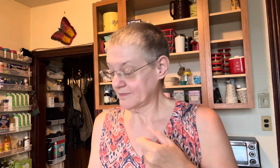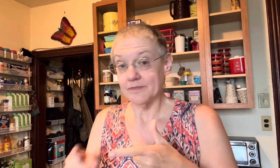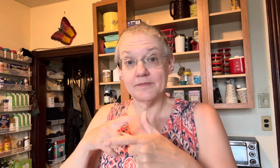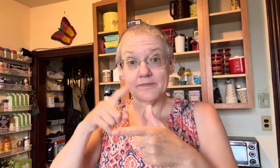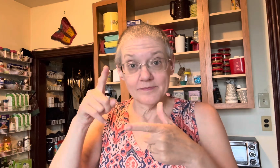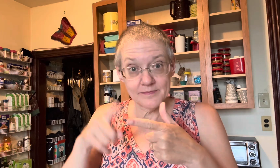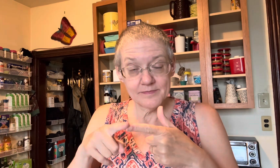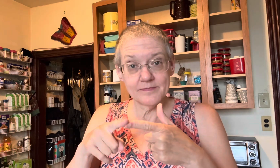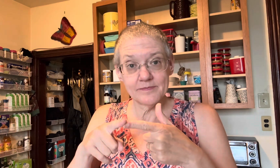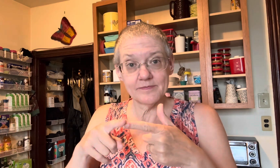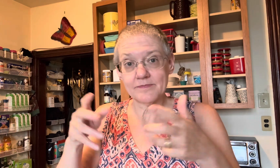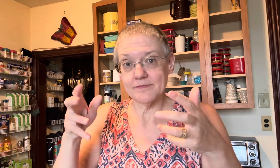rest aside.